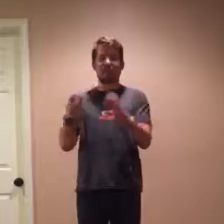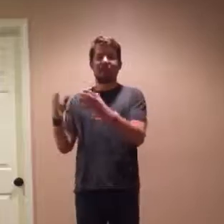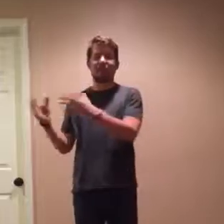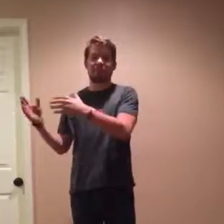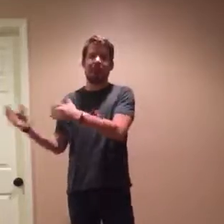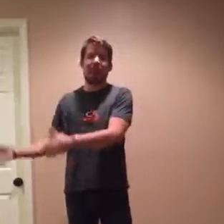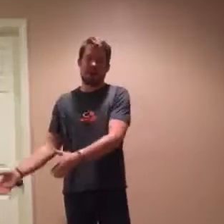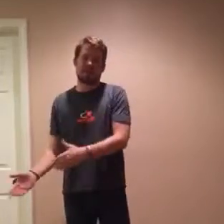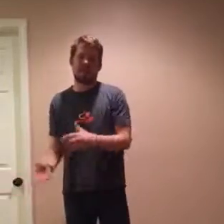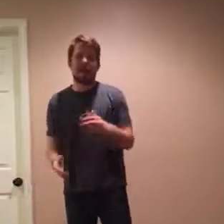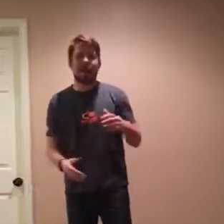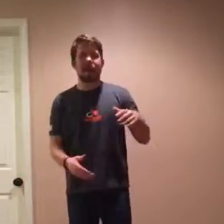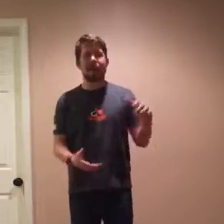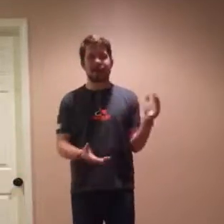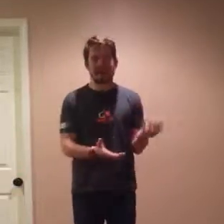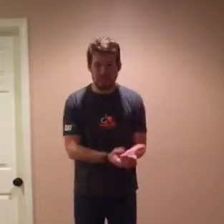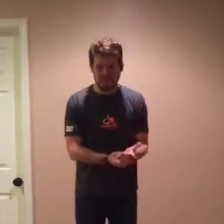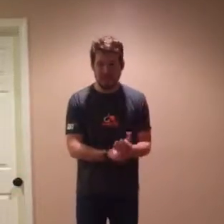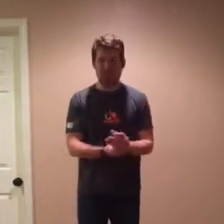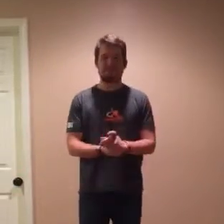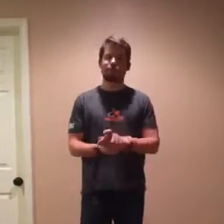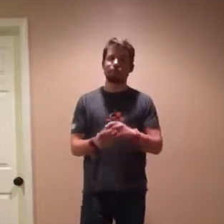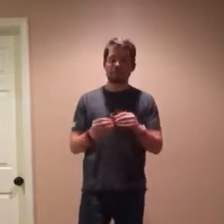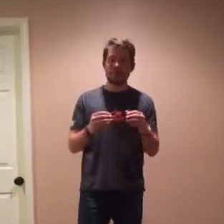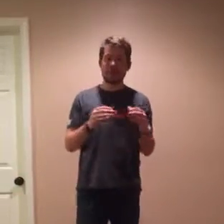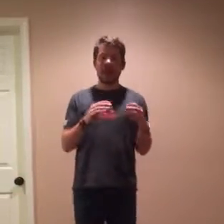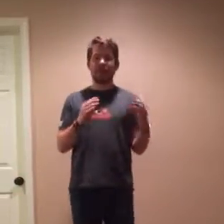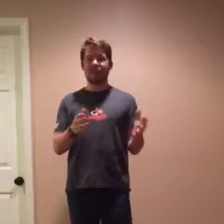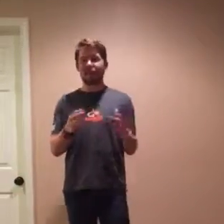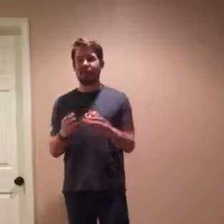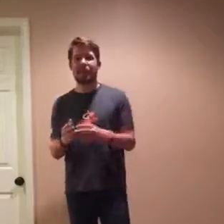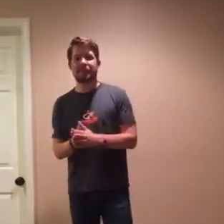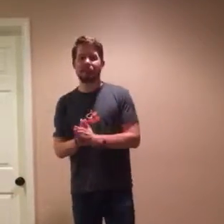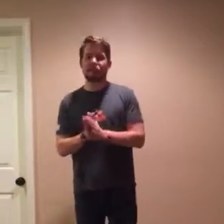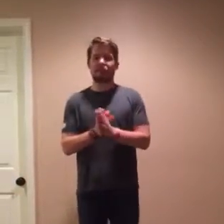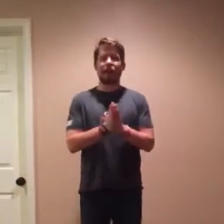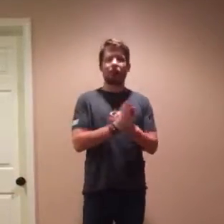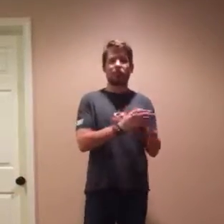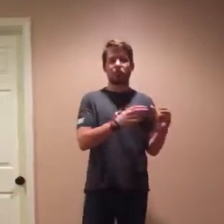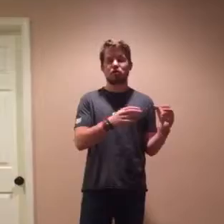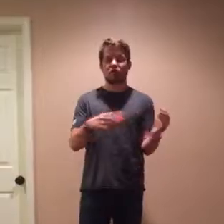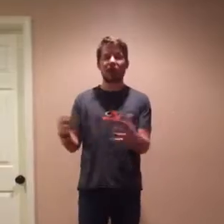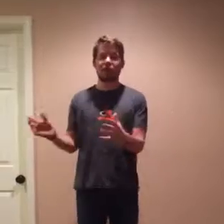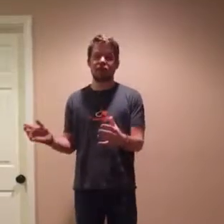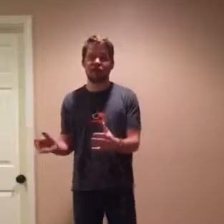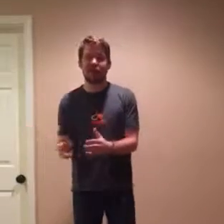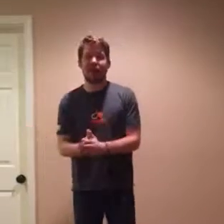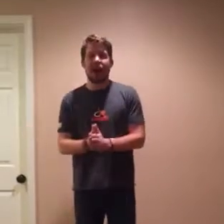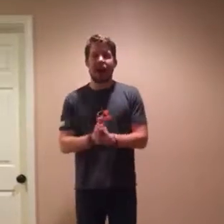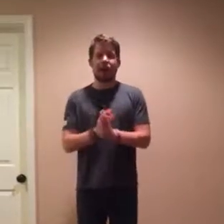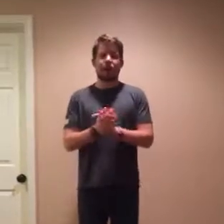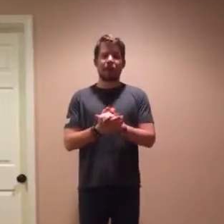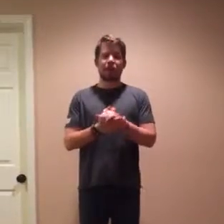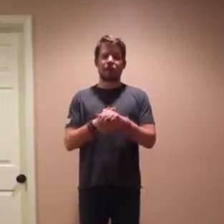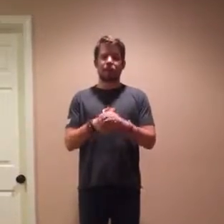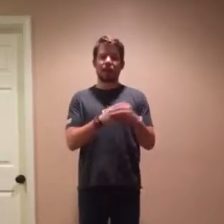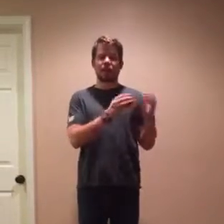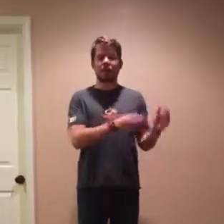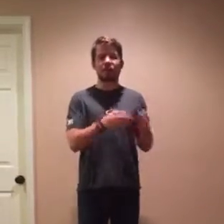being lived out. Discipleship. I think the biggest thing with discipleship strategies is to be clear,